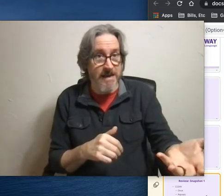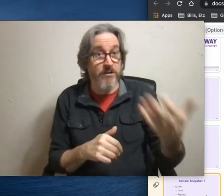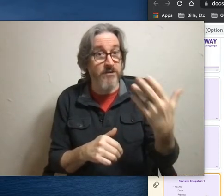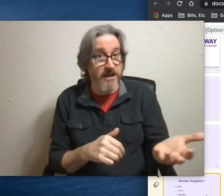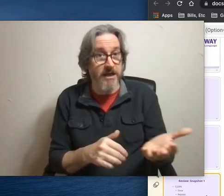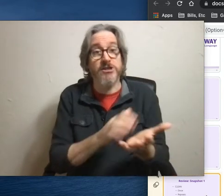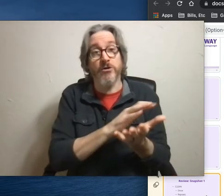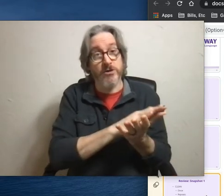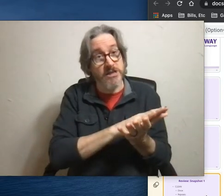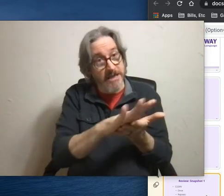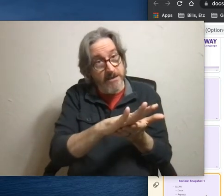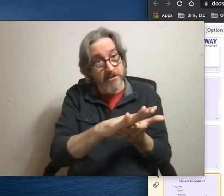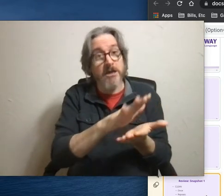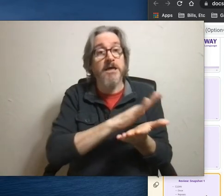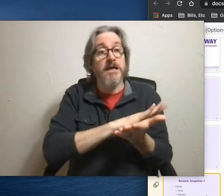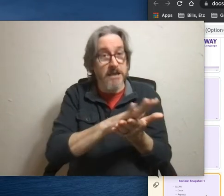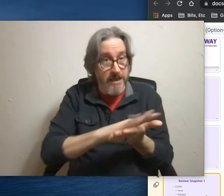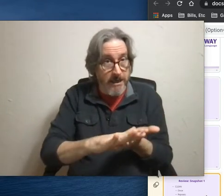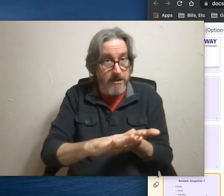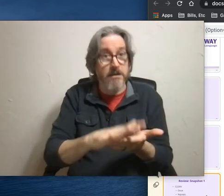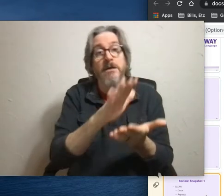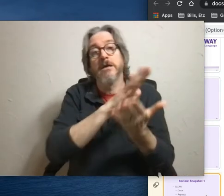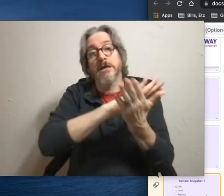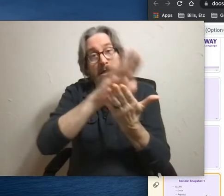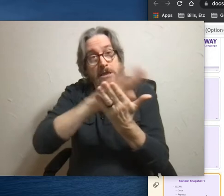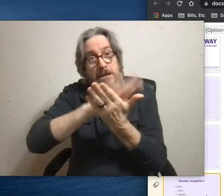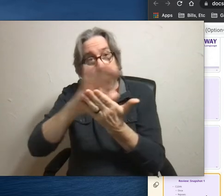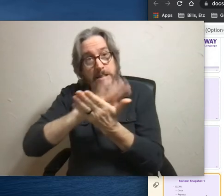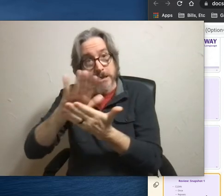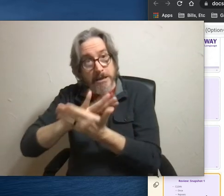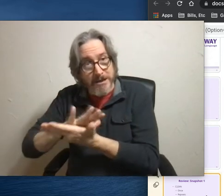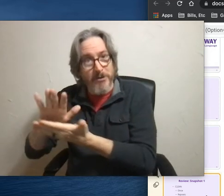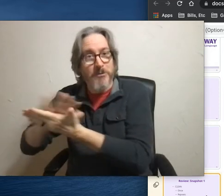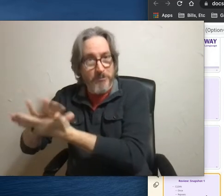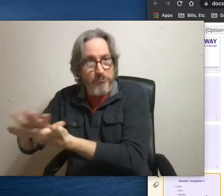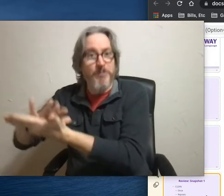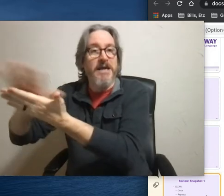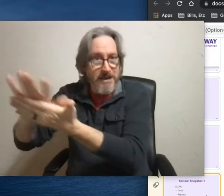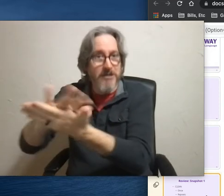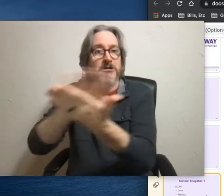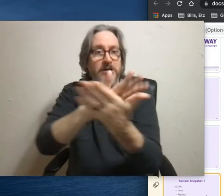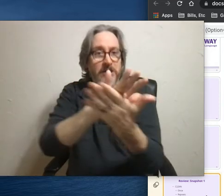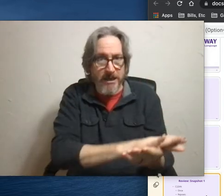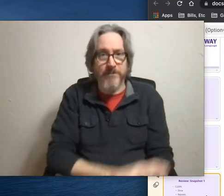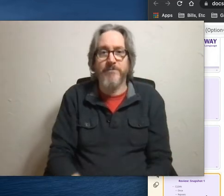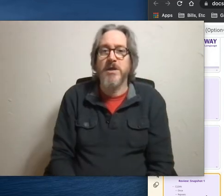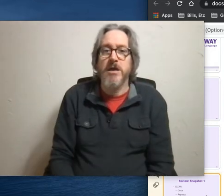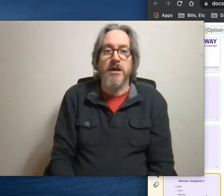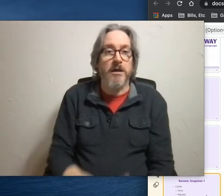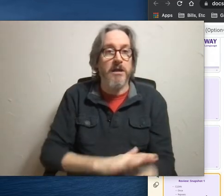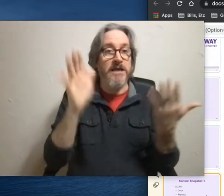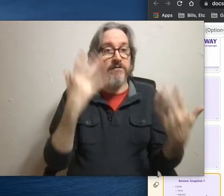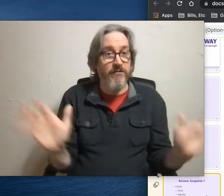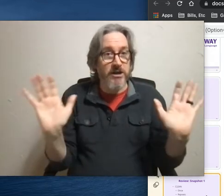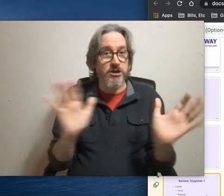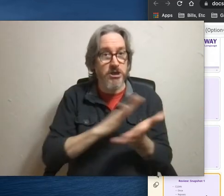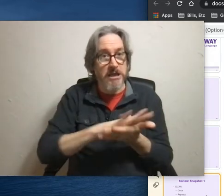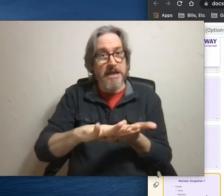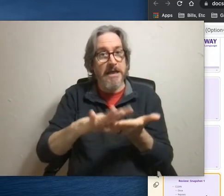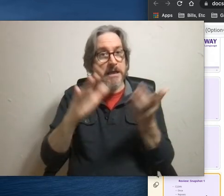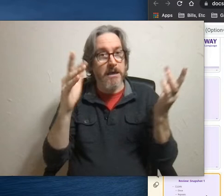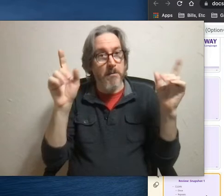the example of cleaning. So there's clean, cleaning, you know, repeated cleaning, clean,